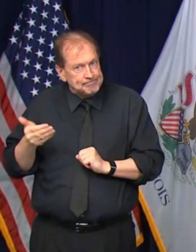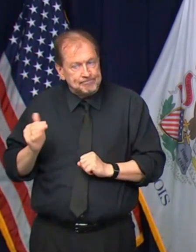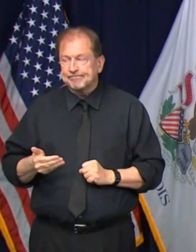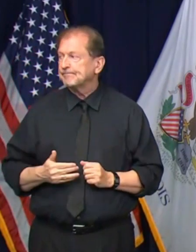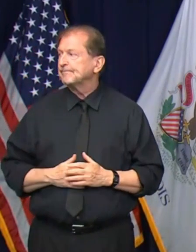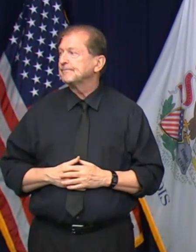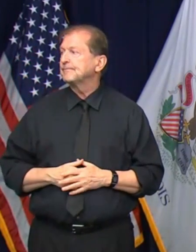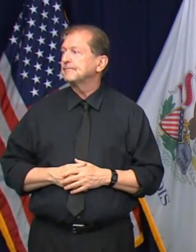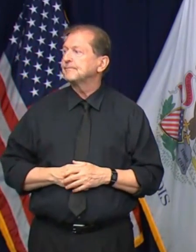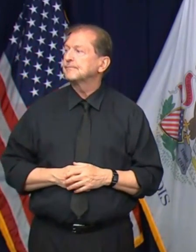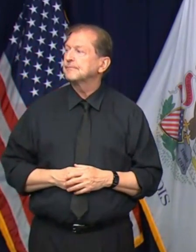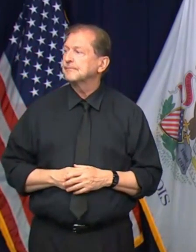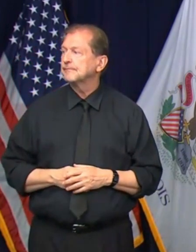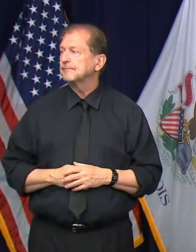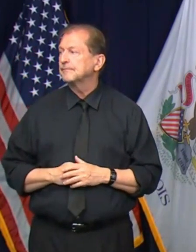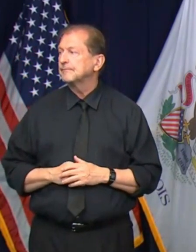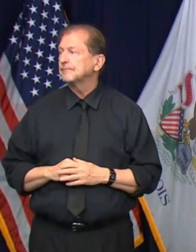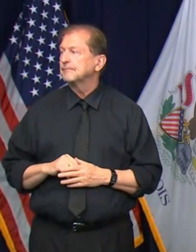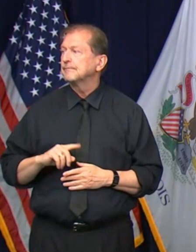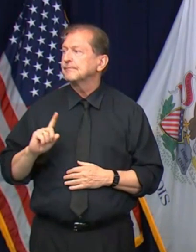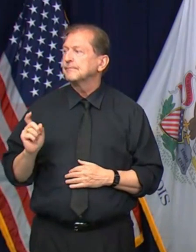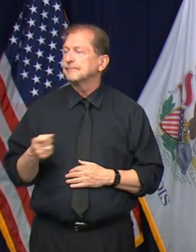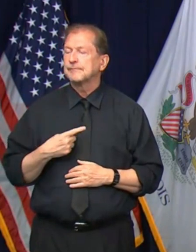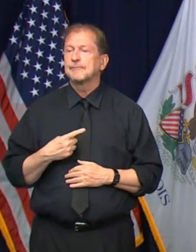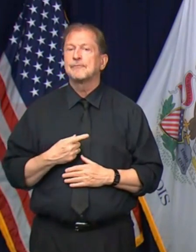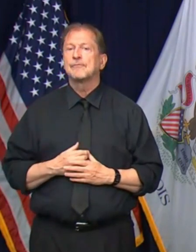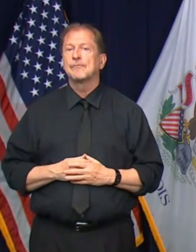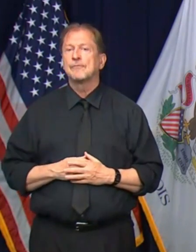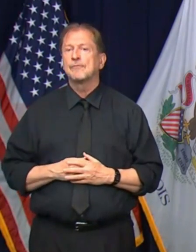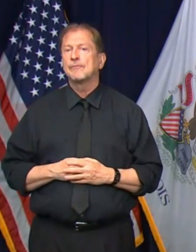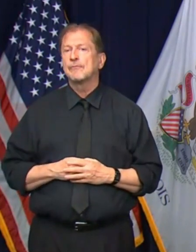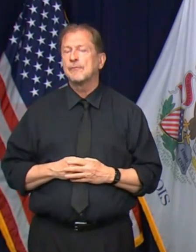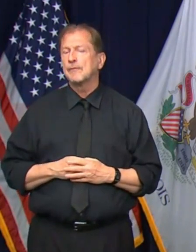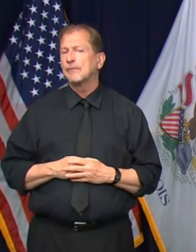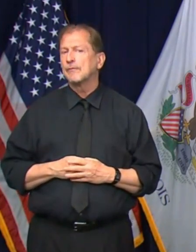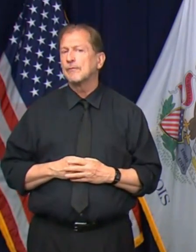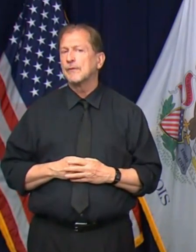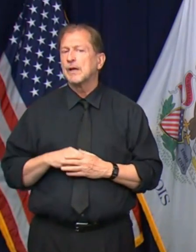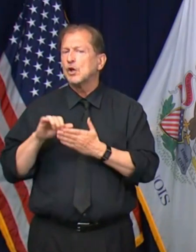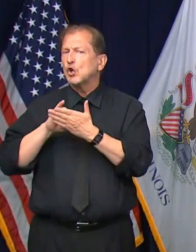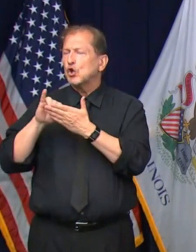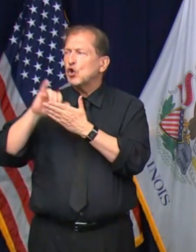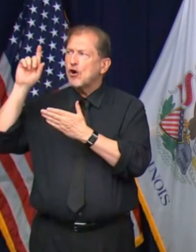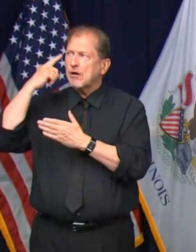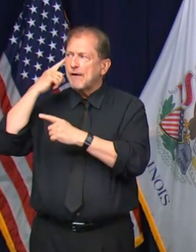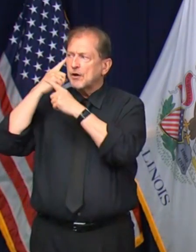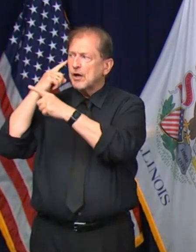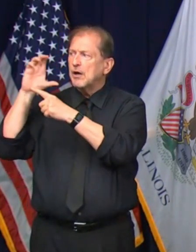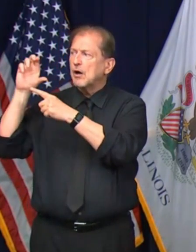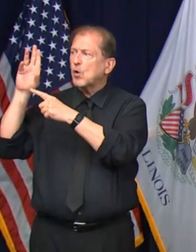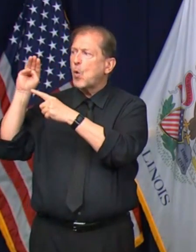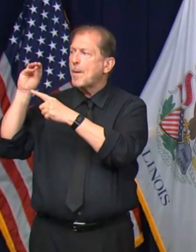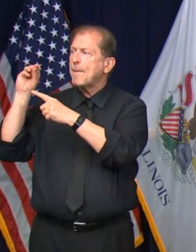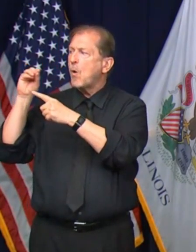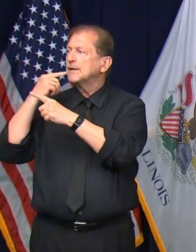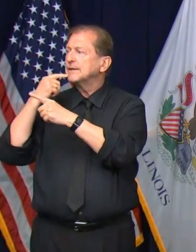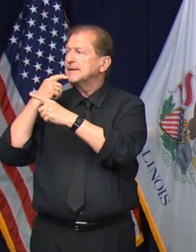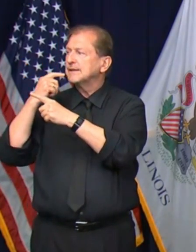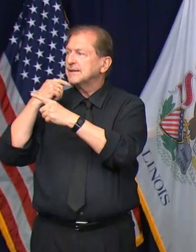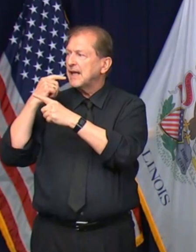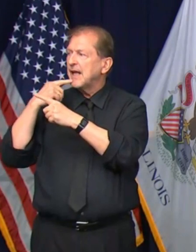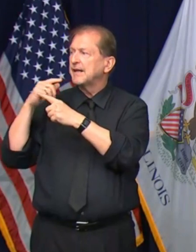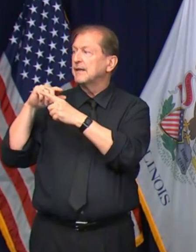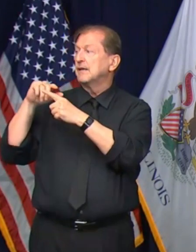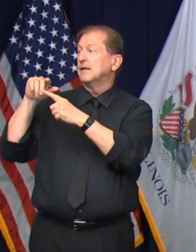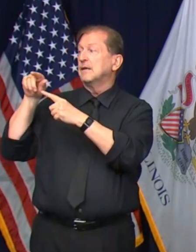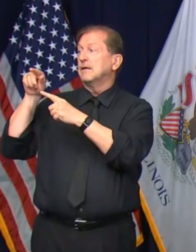Okay. Christine Herman at NPR will be our last question. New York Governor Andrew Cuomo said May 10th that the state will no longer allow